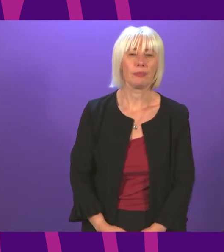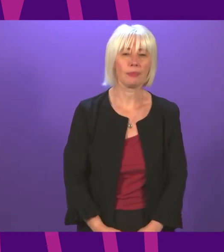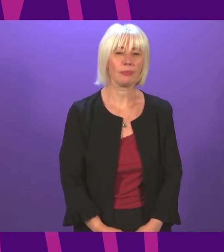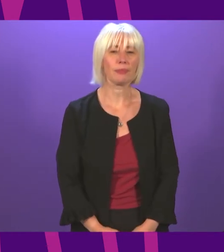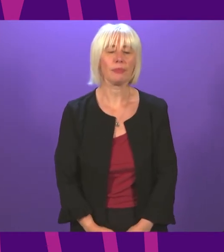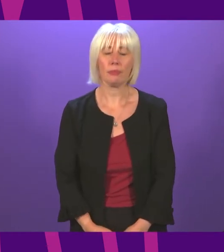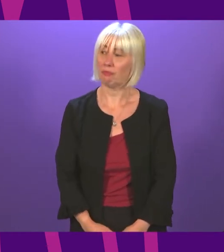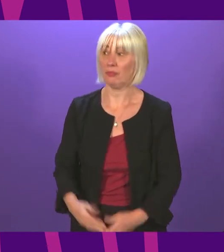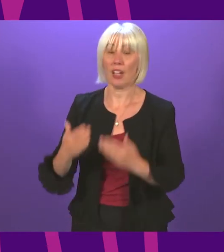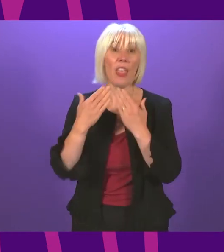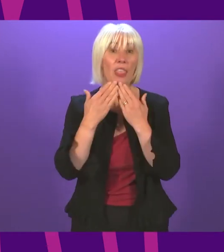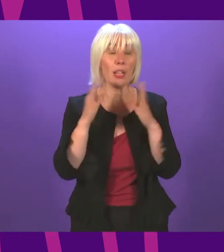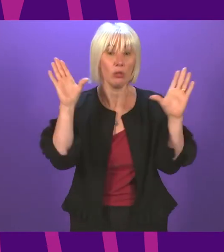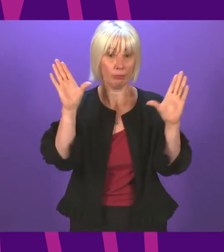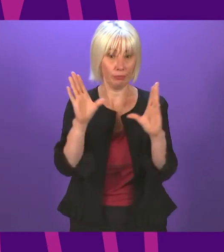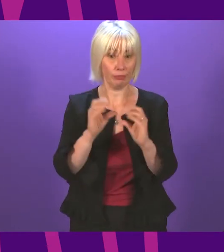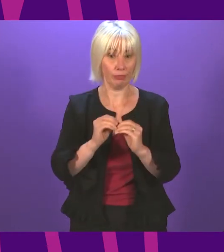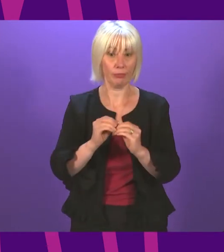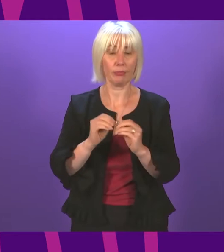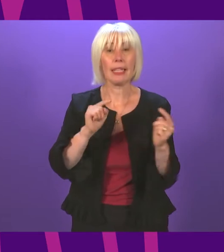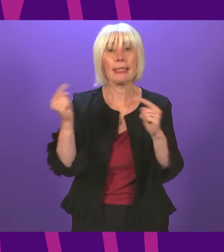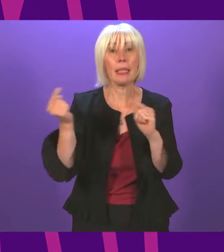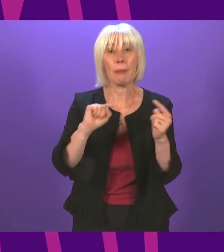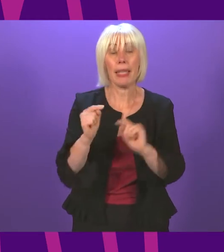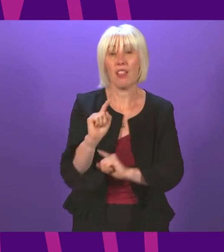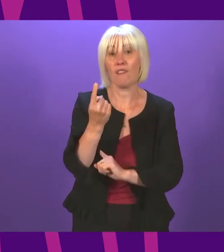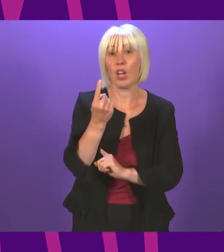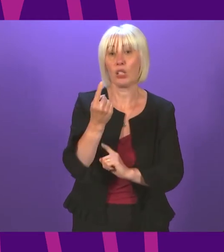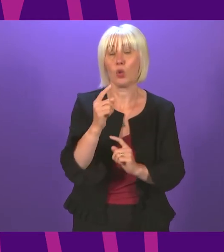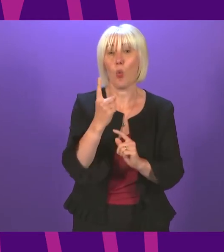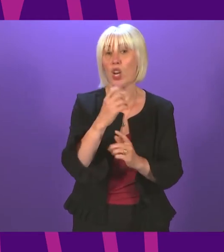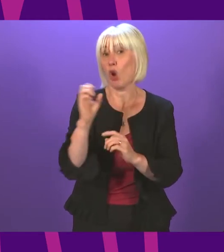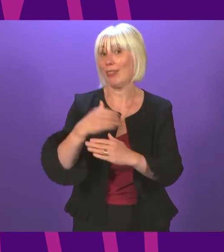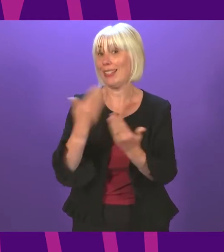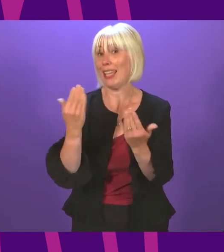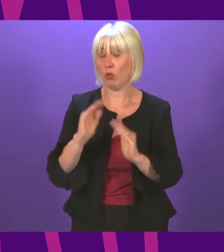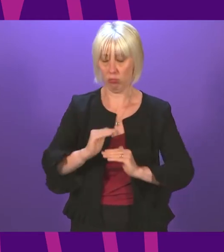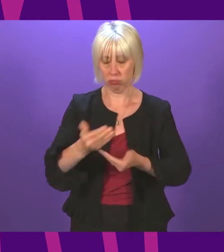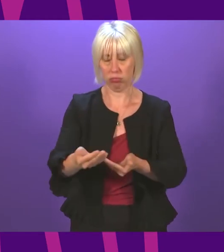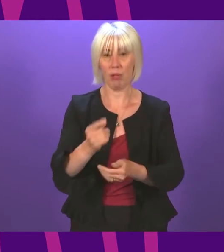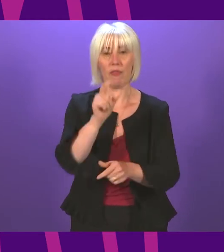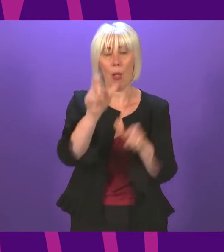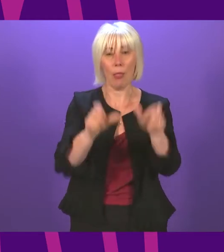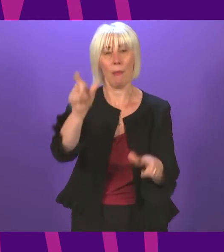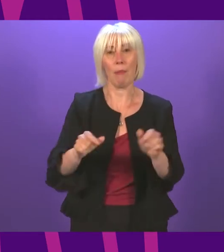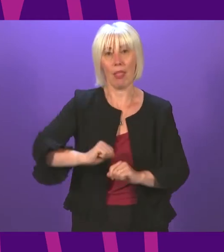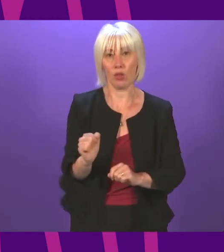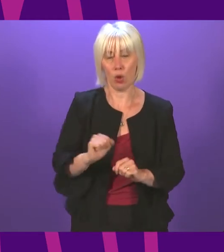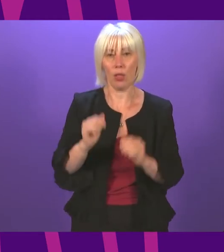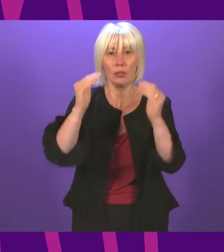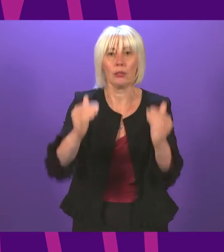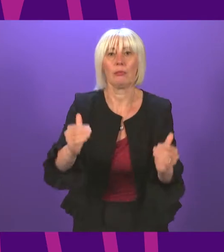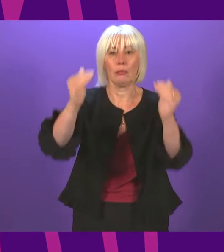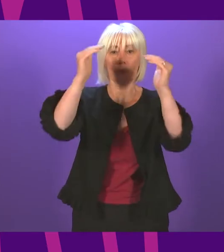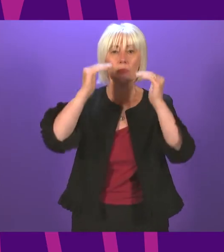thank you that concludes the debate on the first 100 days delivering for the people of Scotland it's now time to move on to the